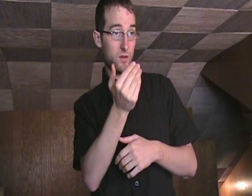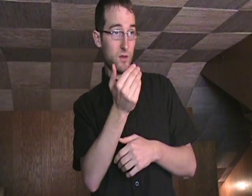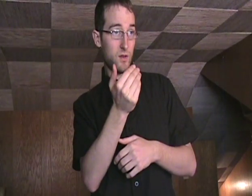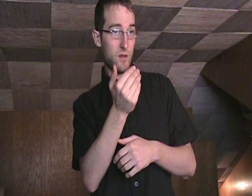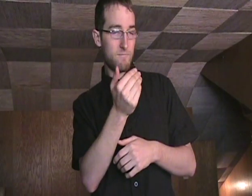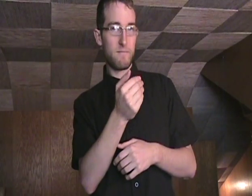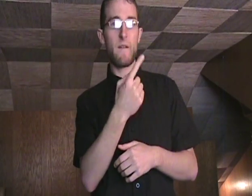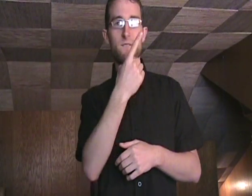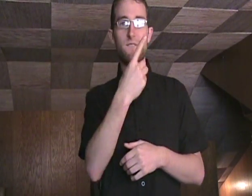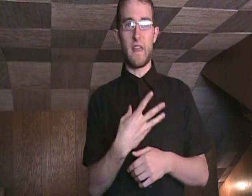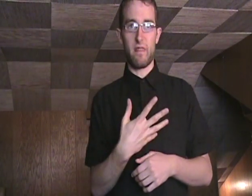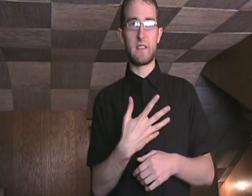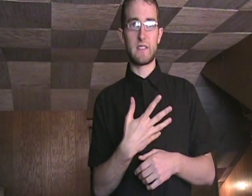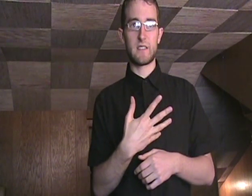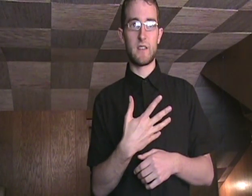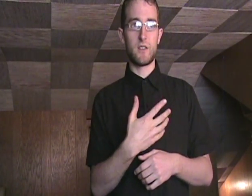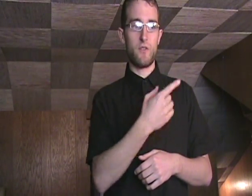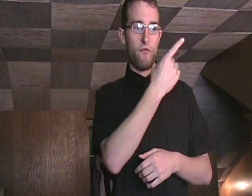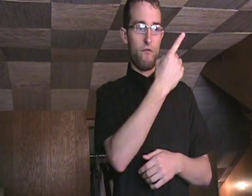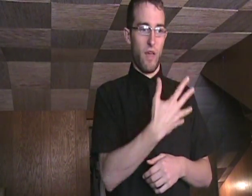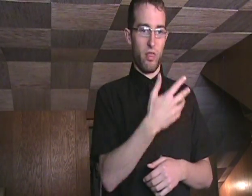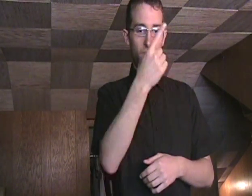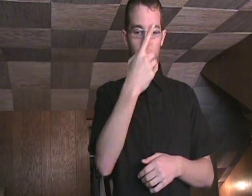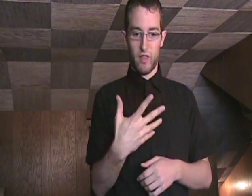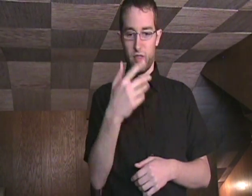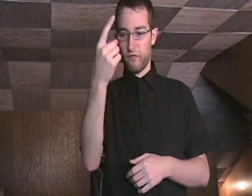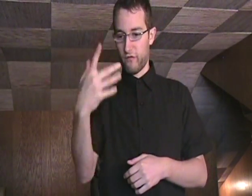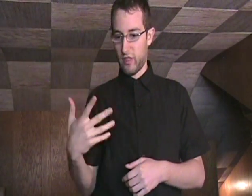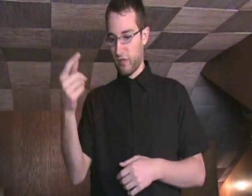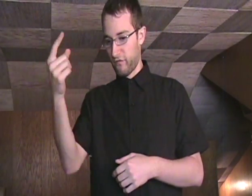Fifths. Okay, each of these is 1/5 of the pie.